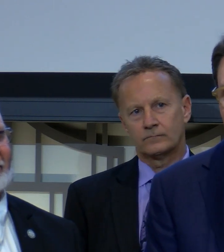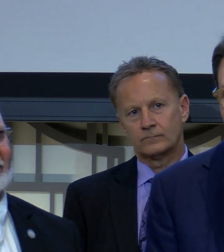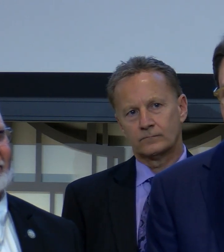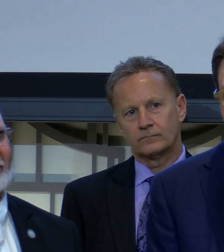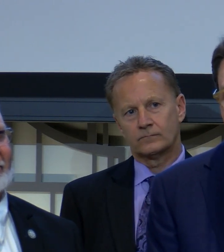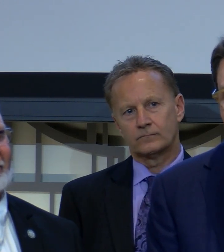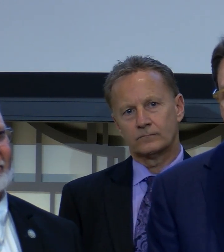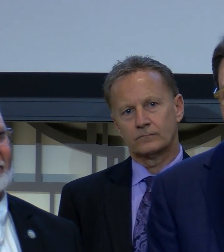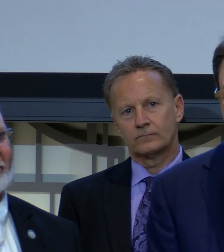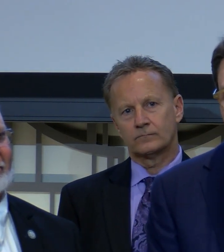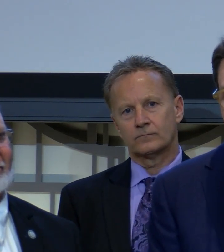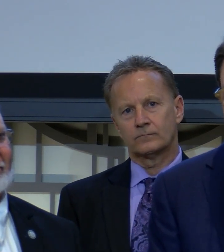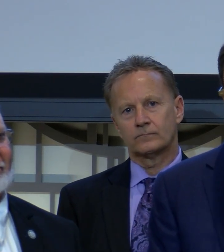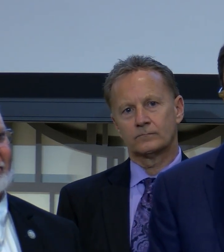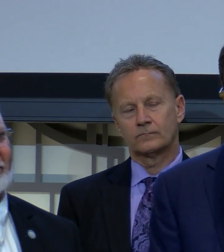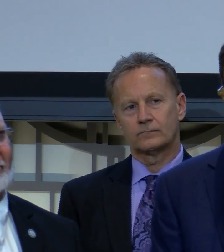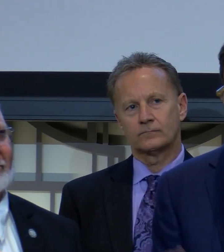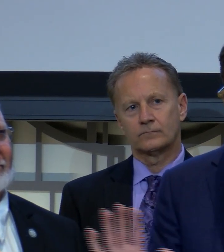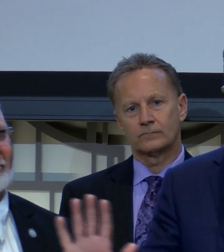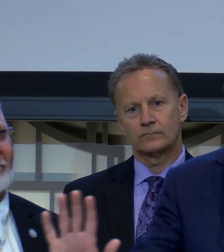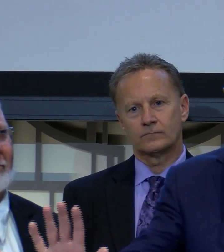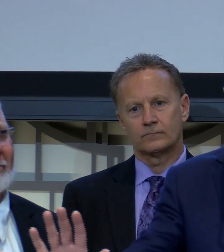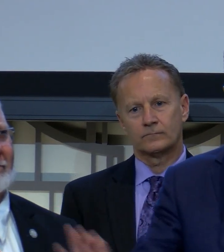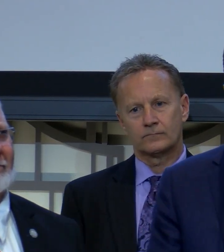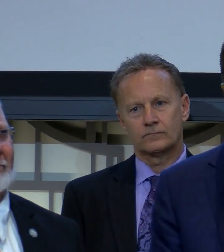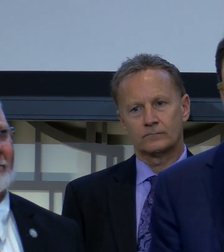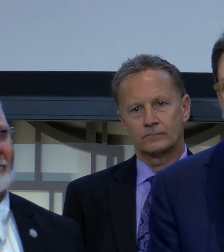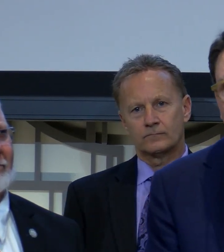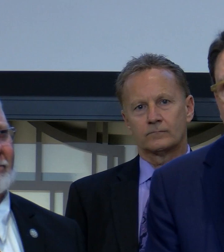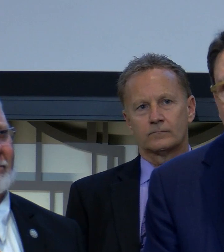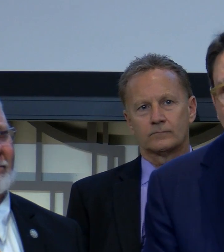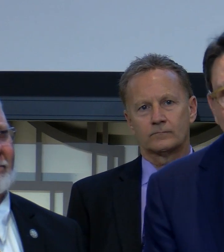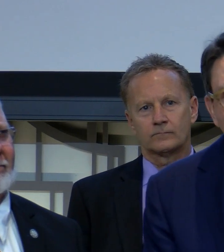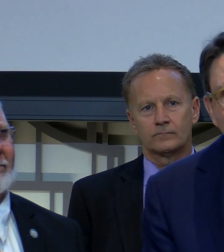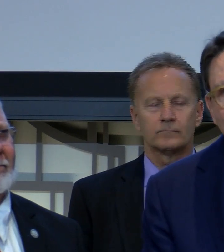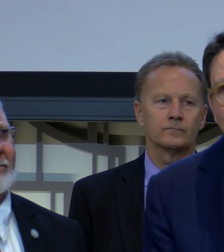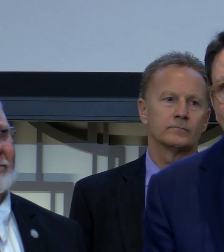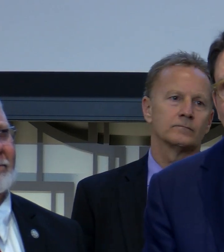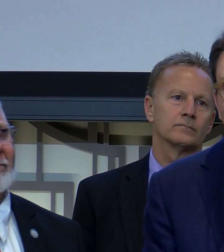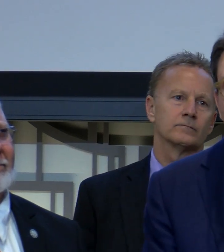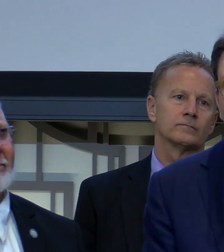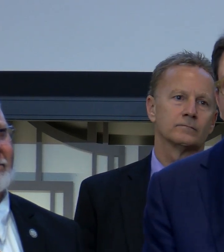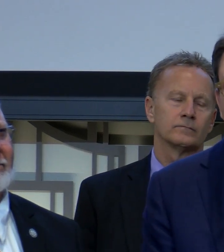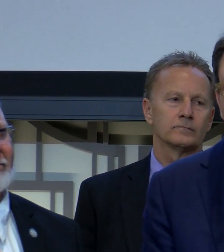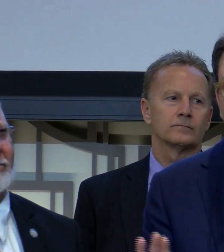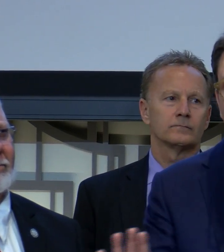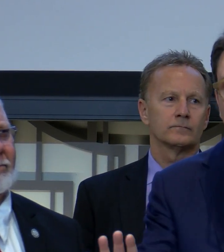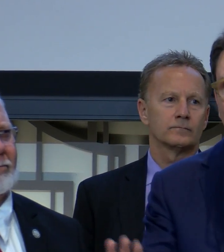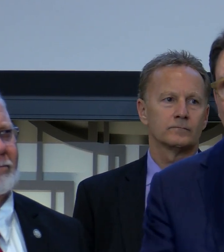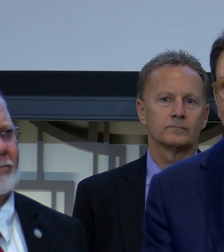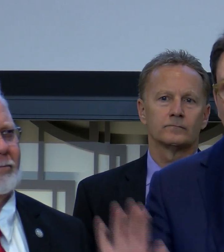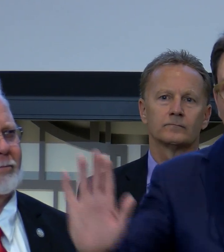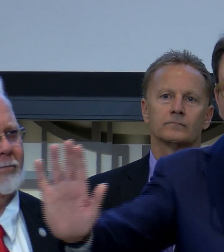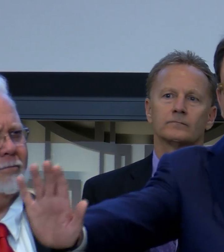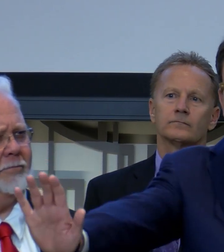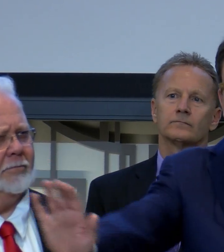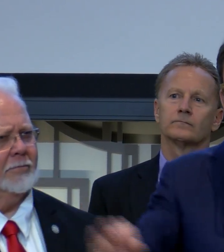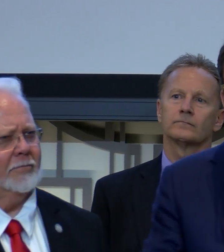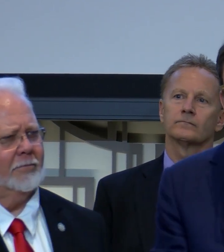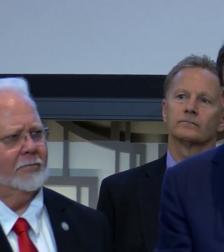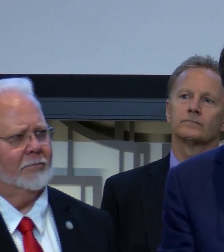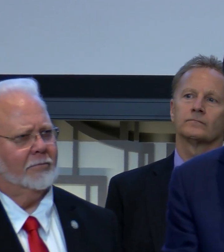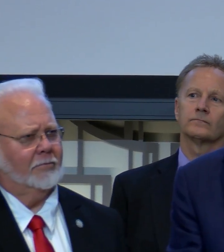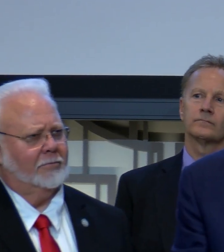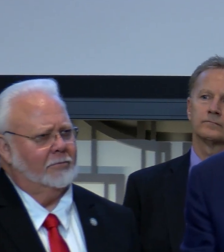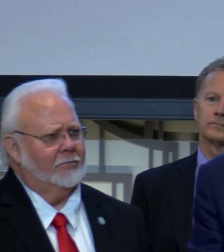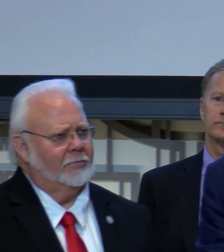social distancing, it almost sounds like emotionally, let's stay apart from each other. But if you think about, let's keep a full shopping cart or a full